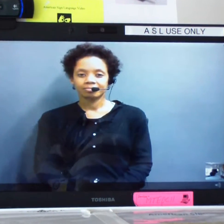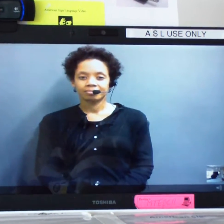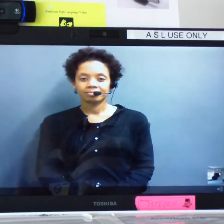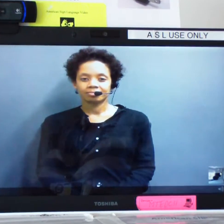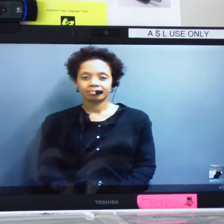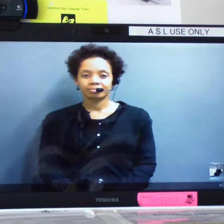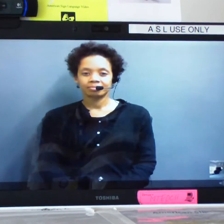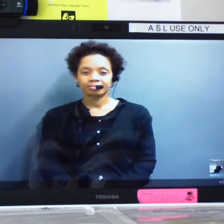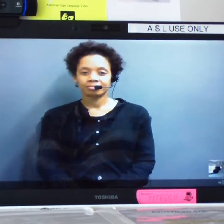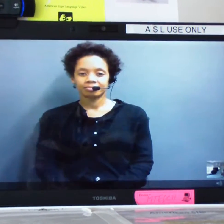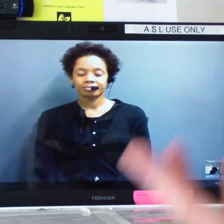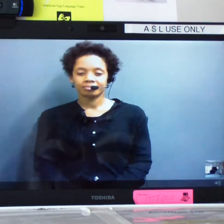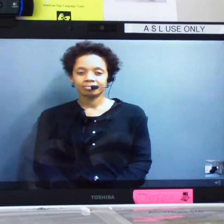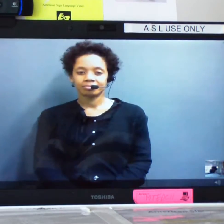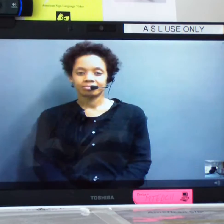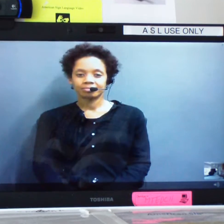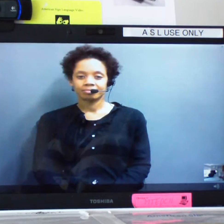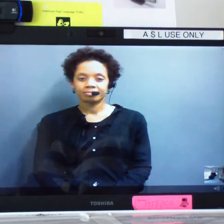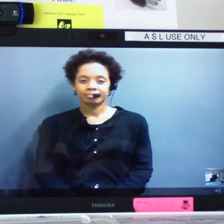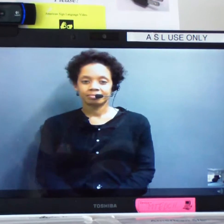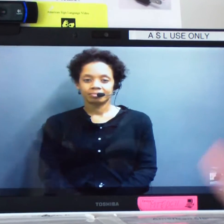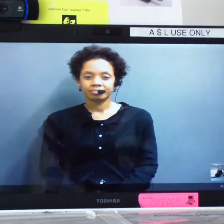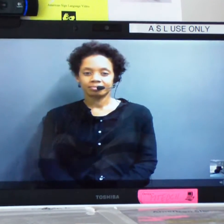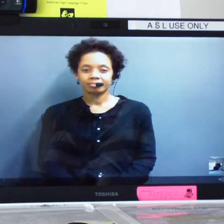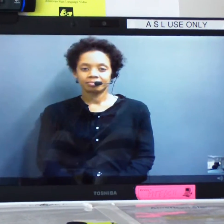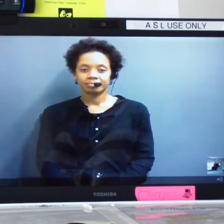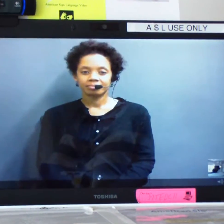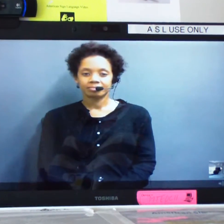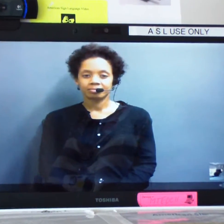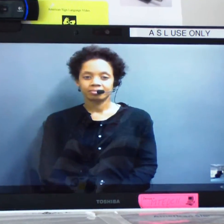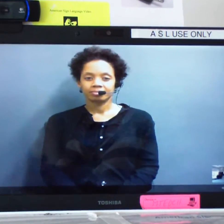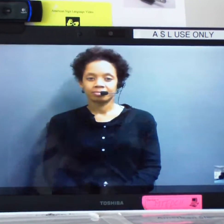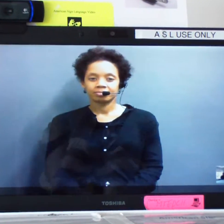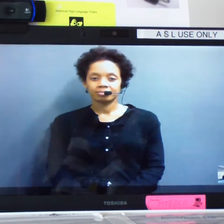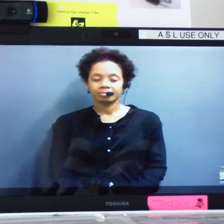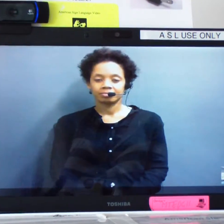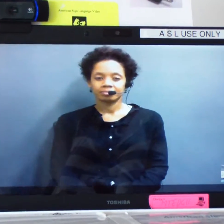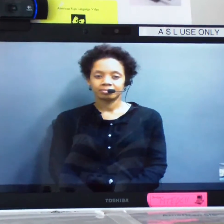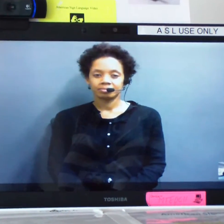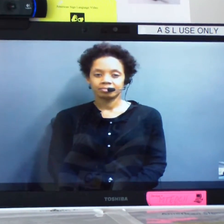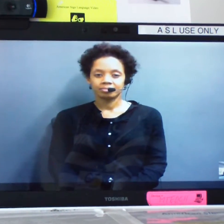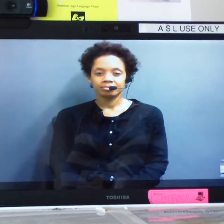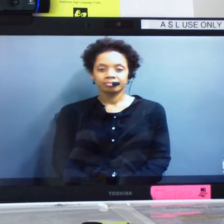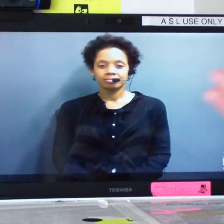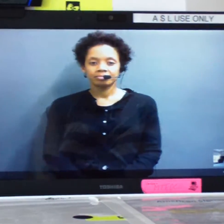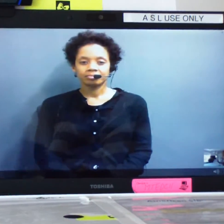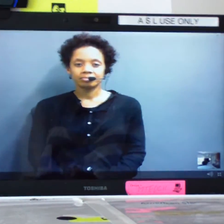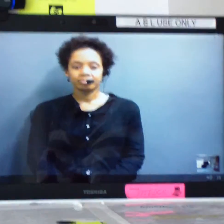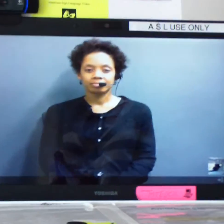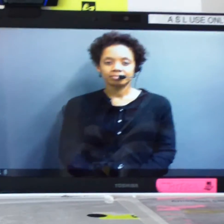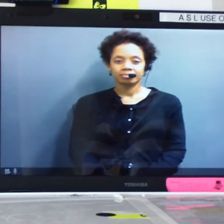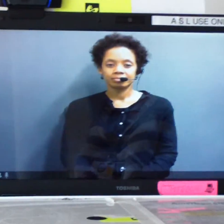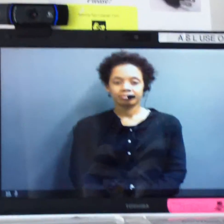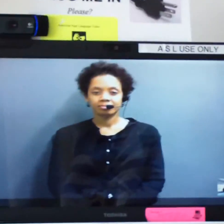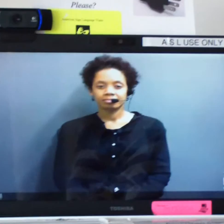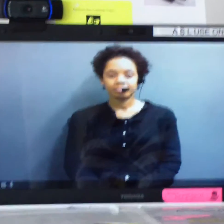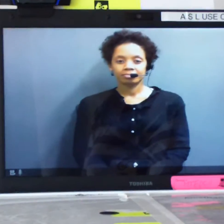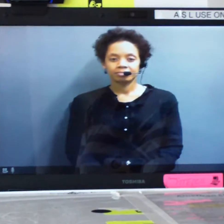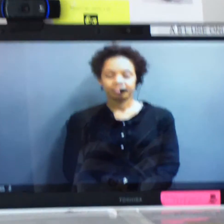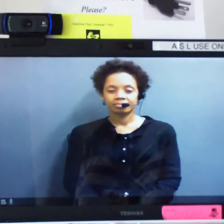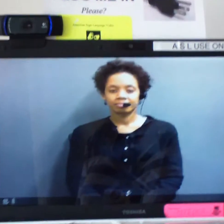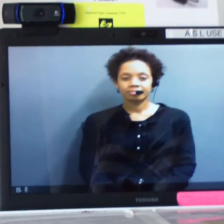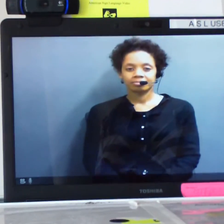record that in the medical record and say, you spoke to patient X with sign language interpreter XYZ,